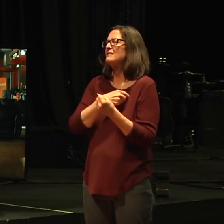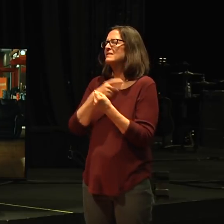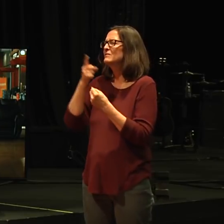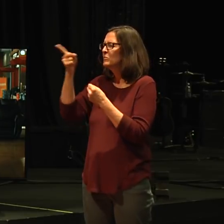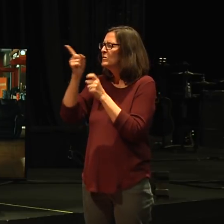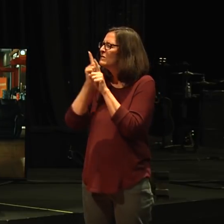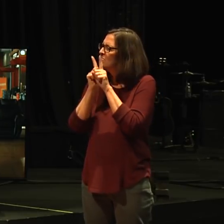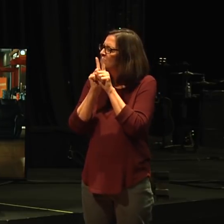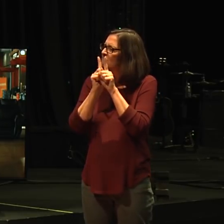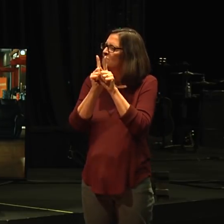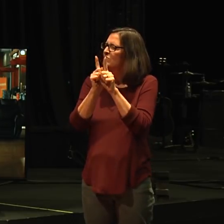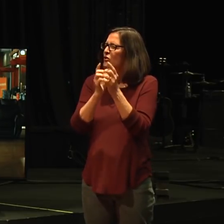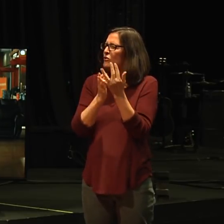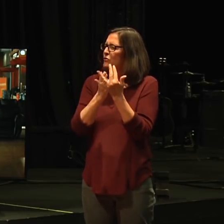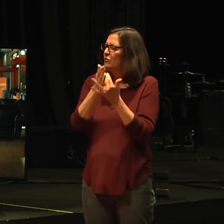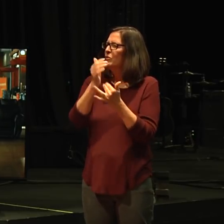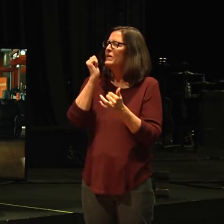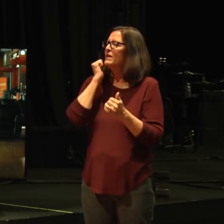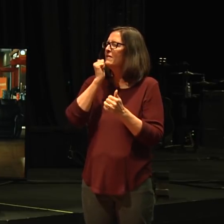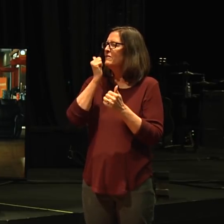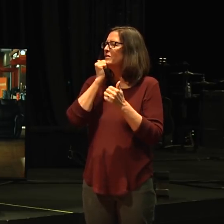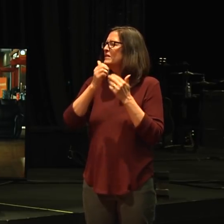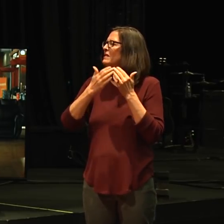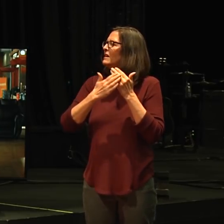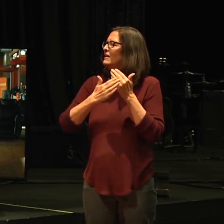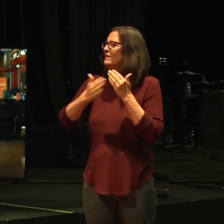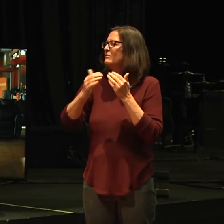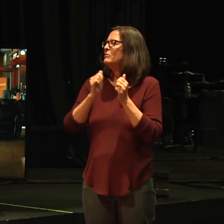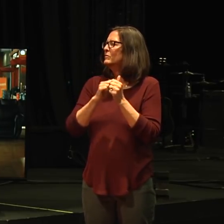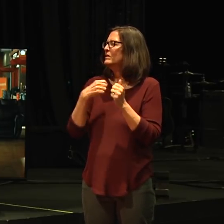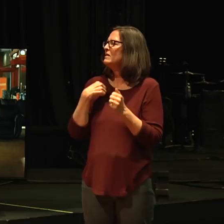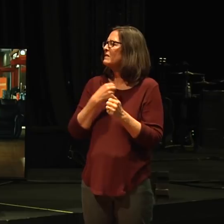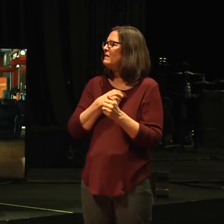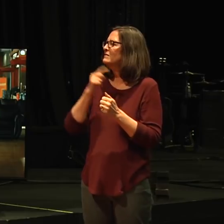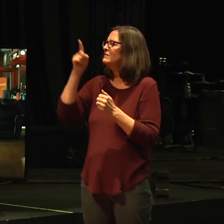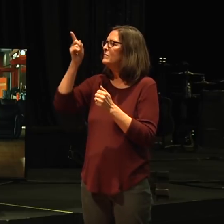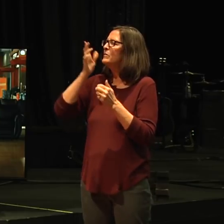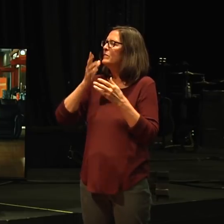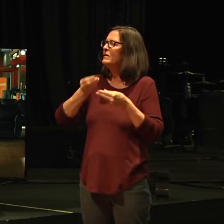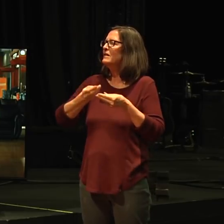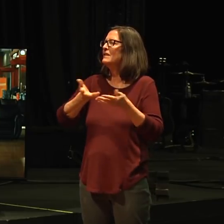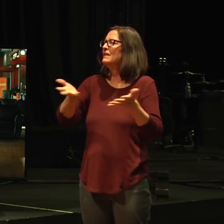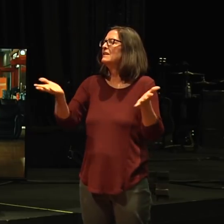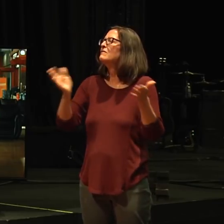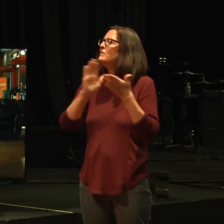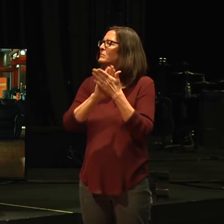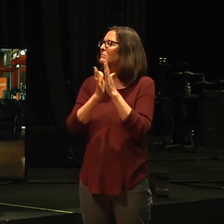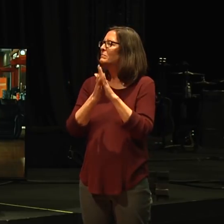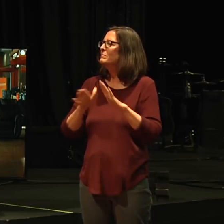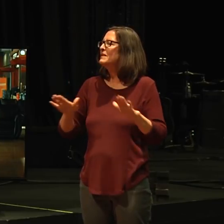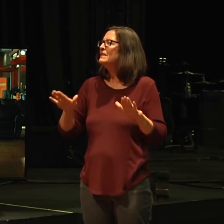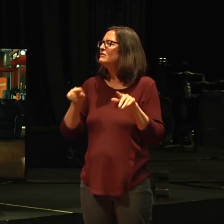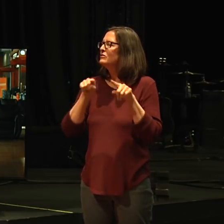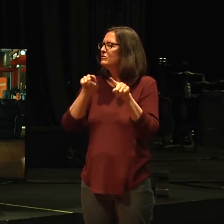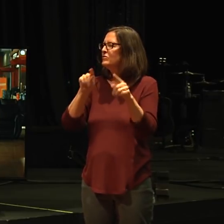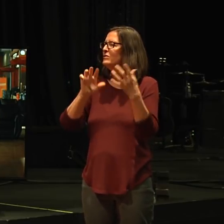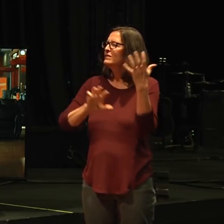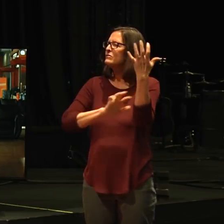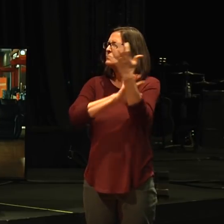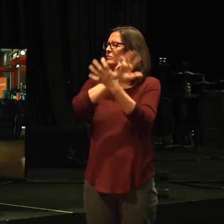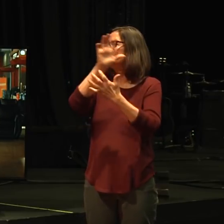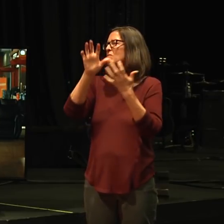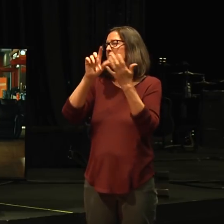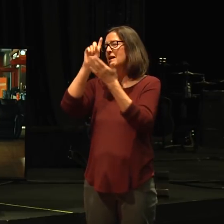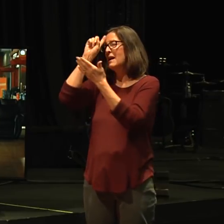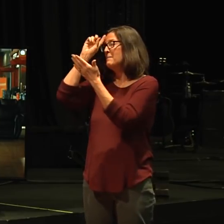moment of every day from this point on. I will give you peace in the middle of a storm, no matter what that storm. And I believe